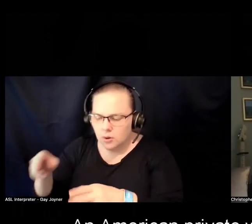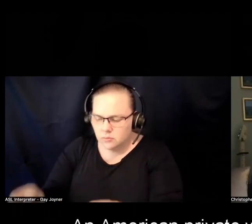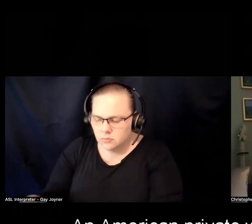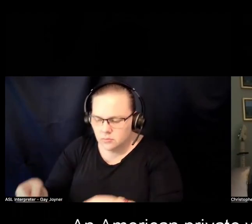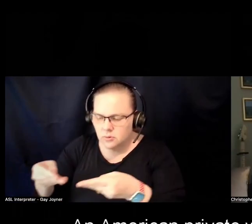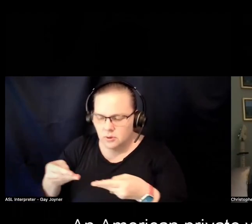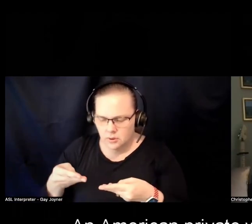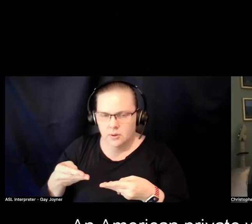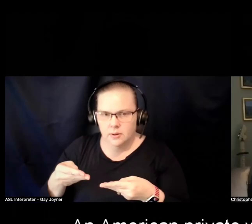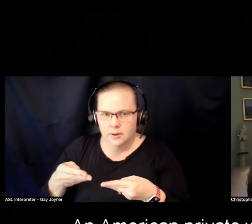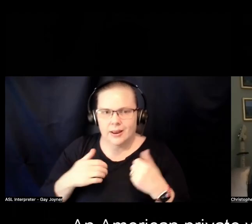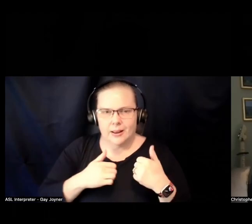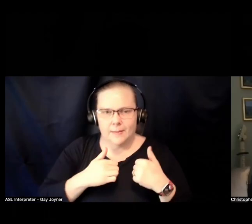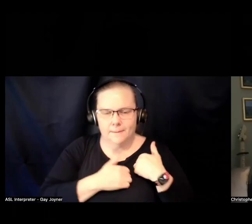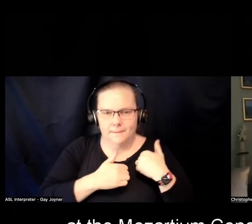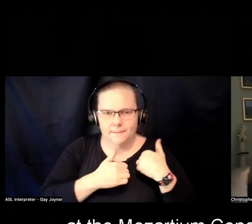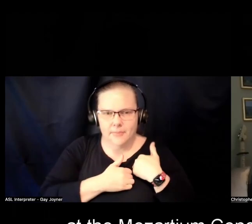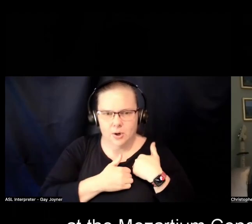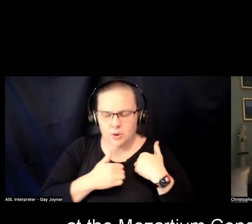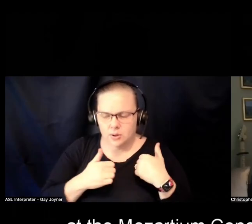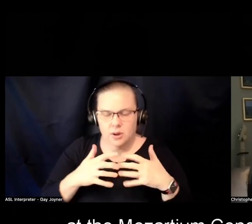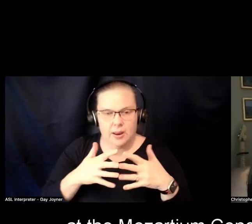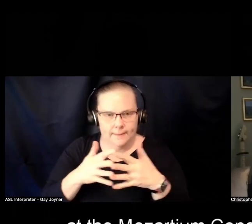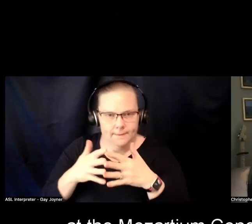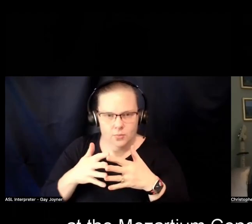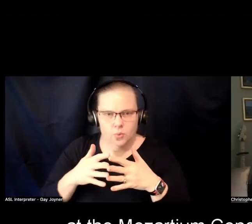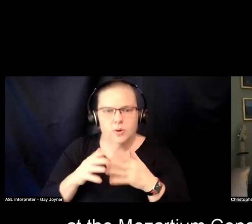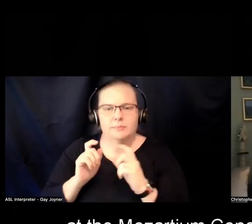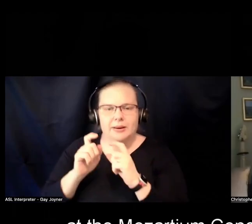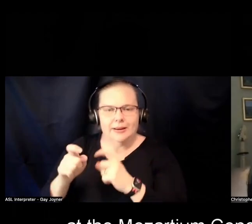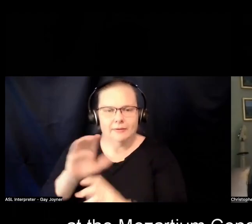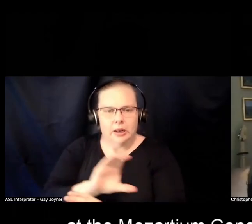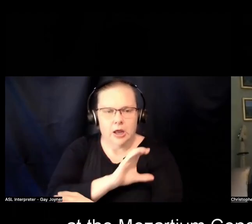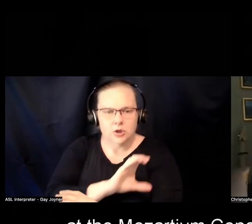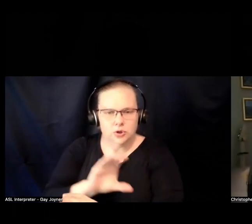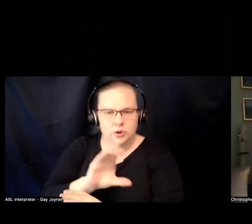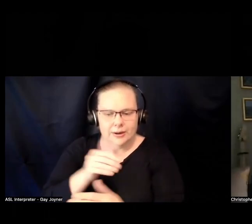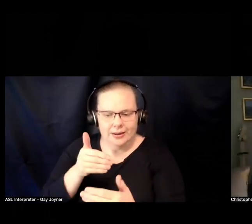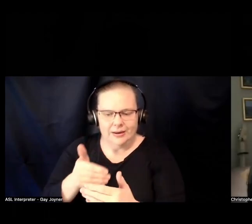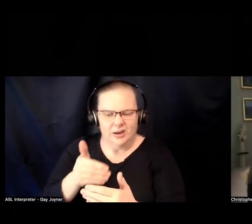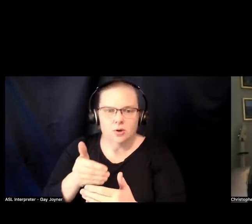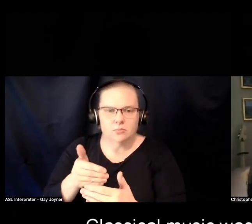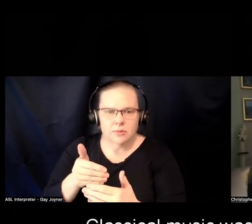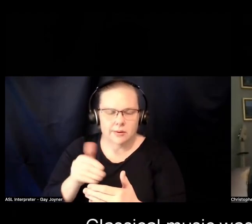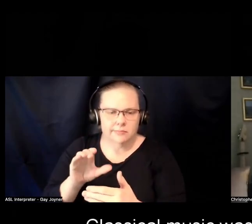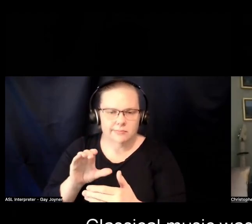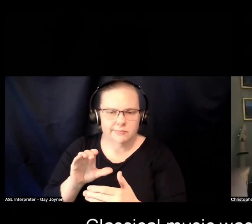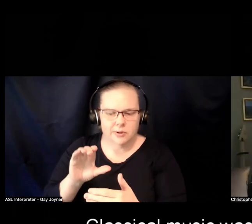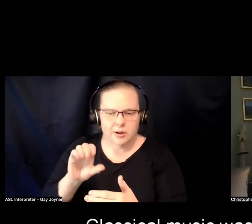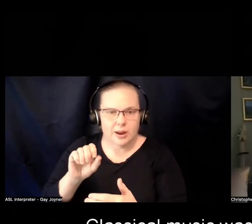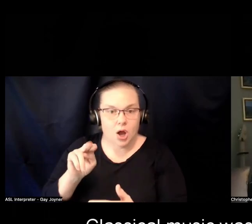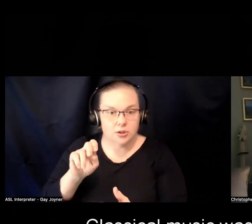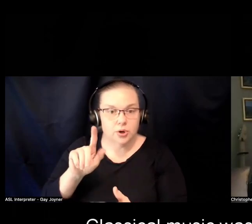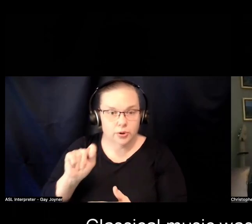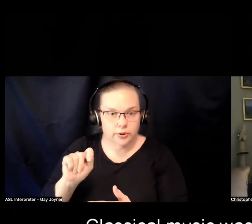American private would be giving a piano recital at the Mozarteum concert hall in nearby Salzburg. Classical music was